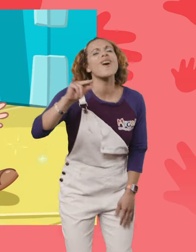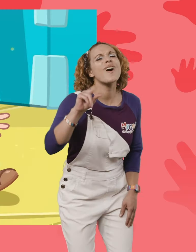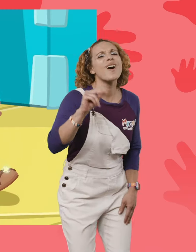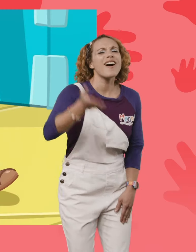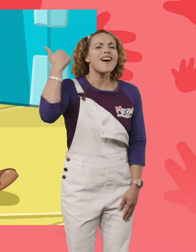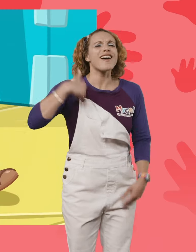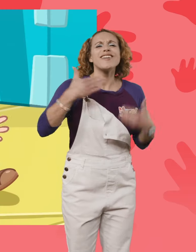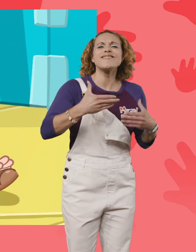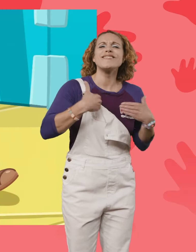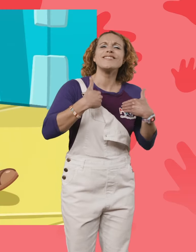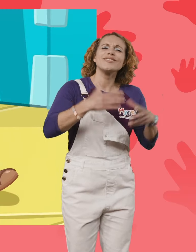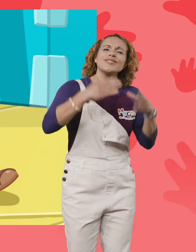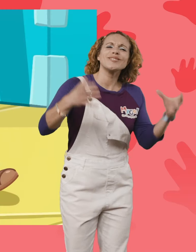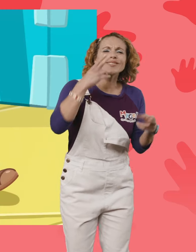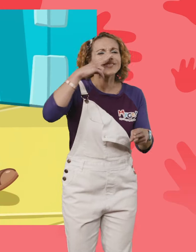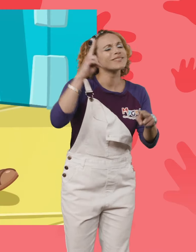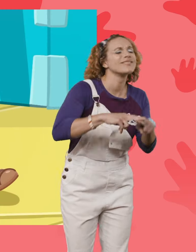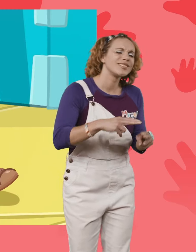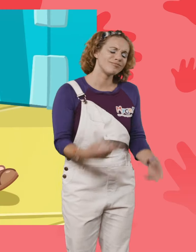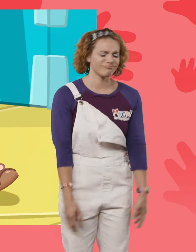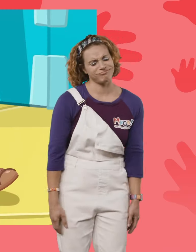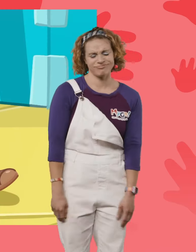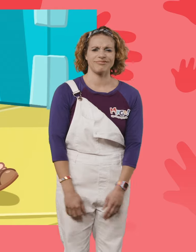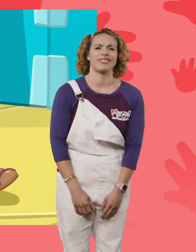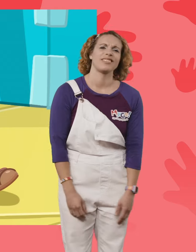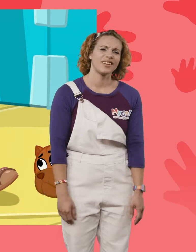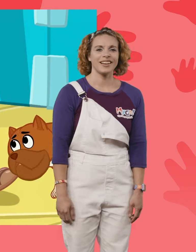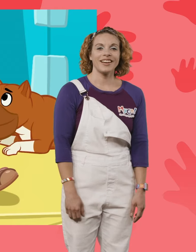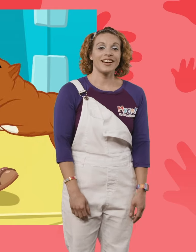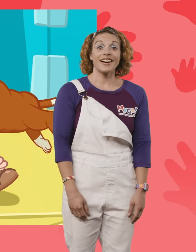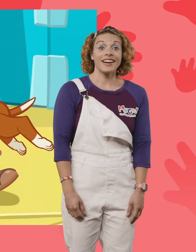No! I was having so much fun!